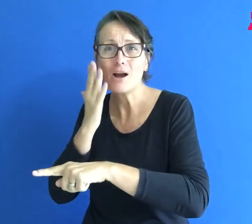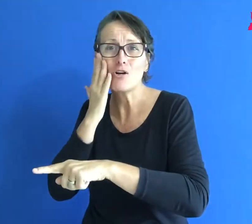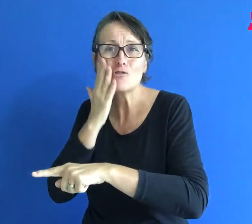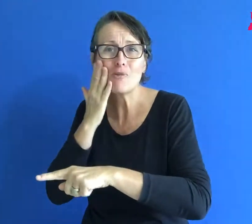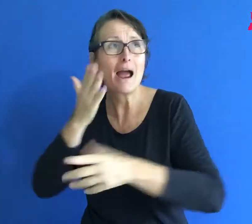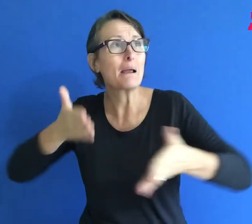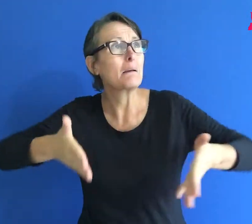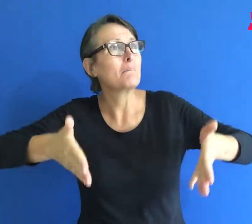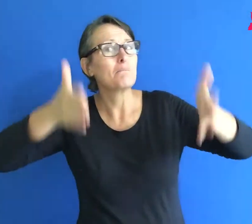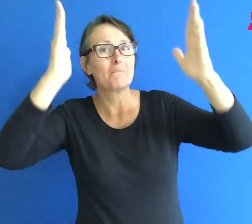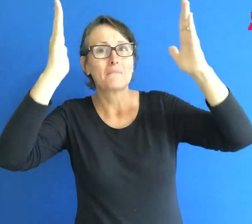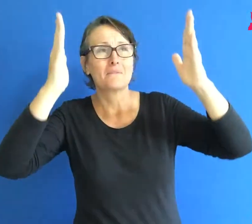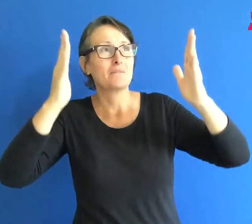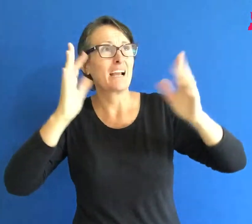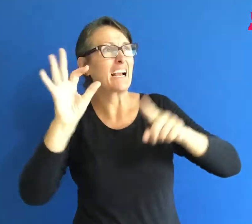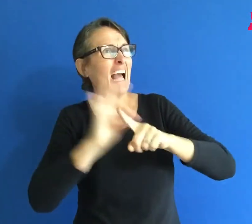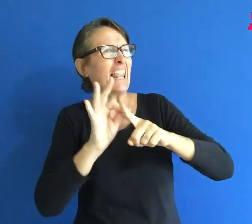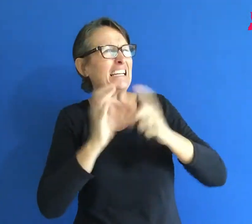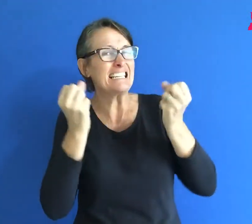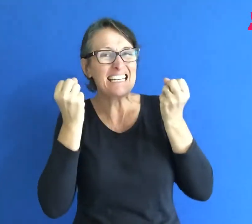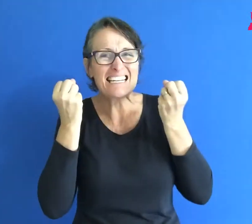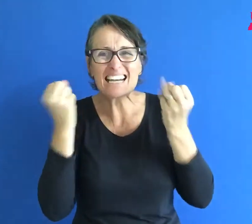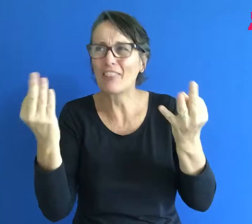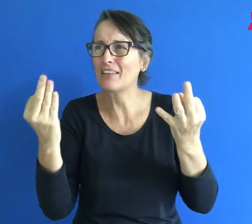the total absence of colour.